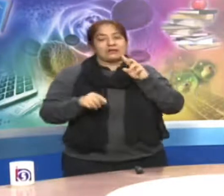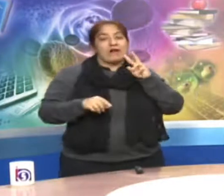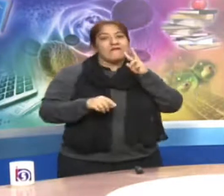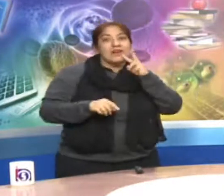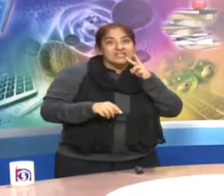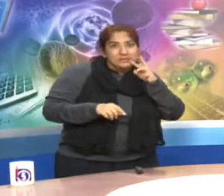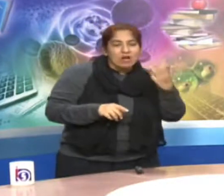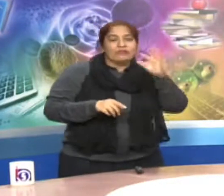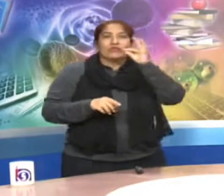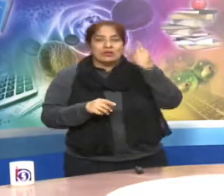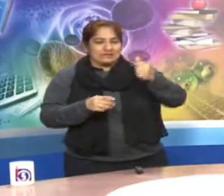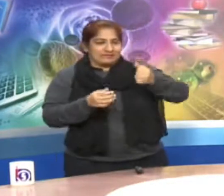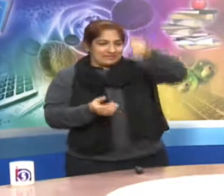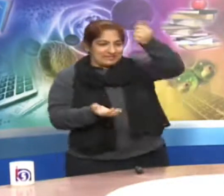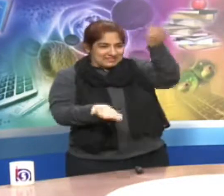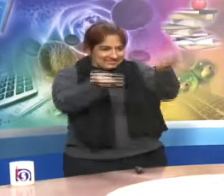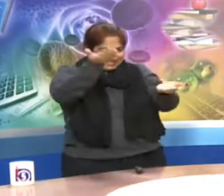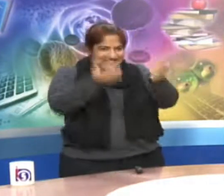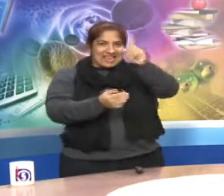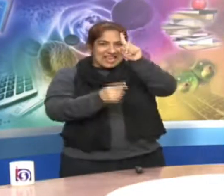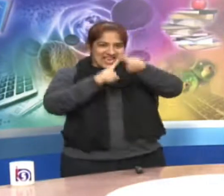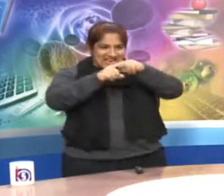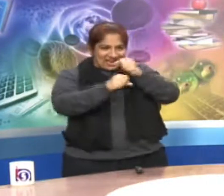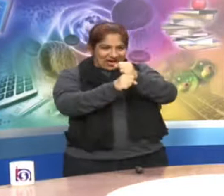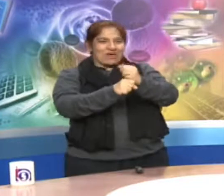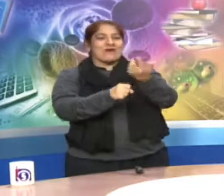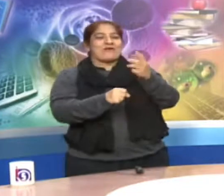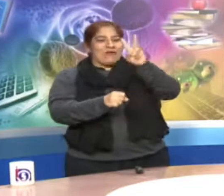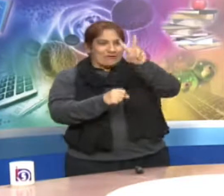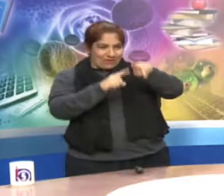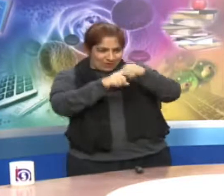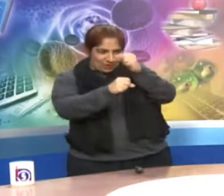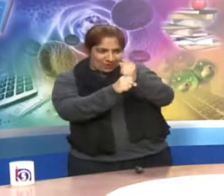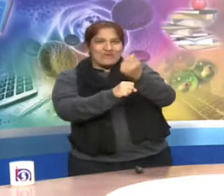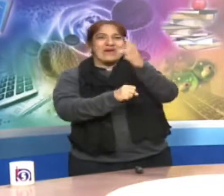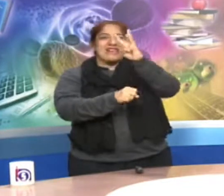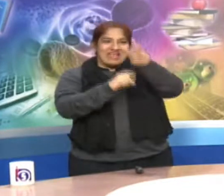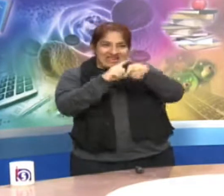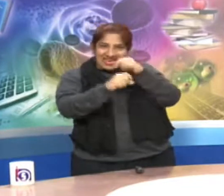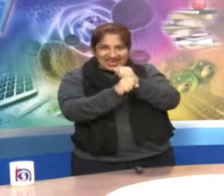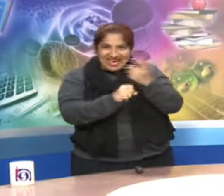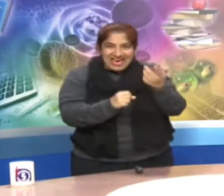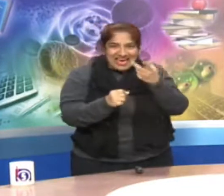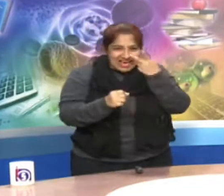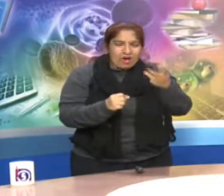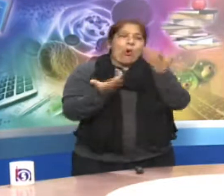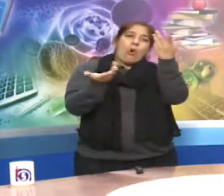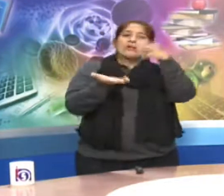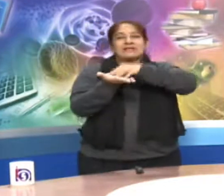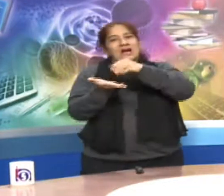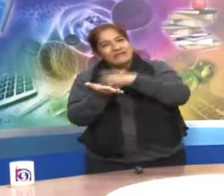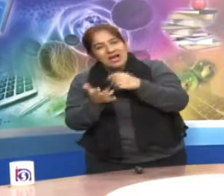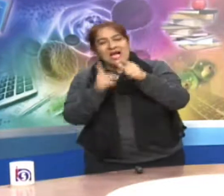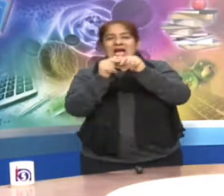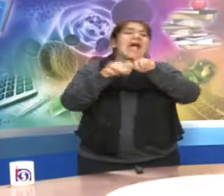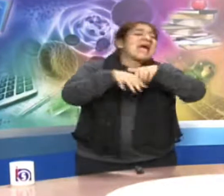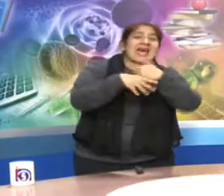outside selling vegetables. So when you see the weighing machine, it could